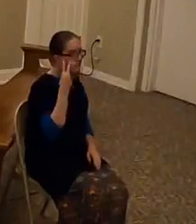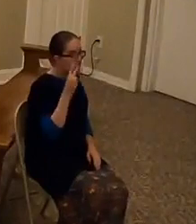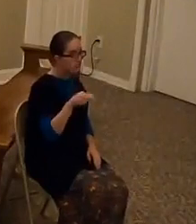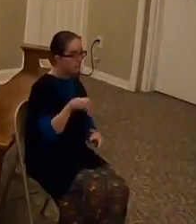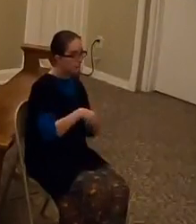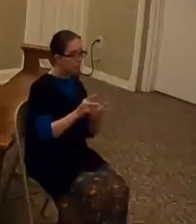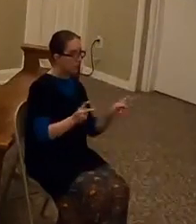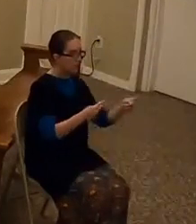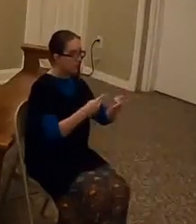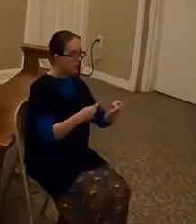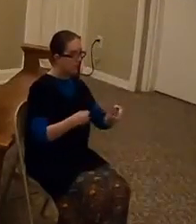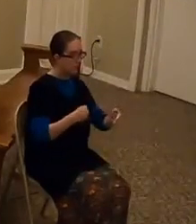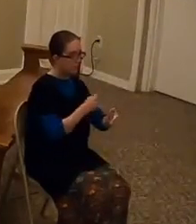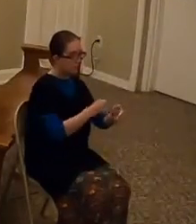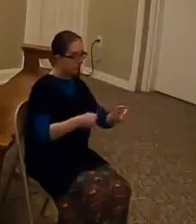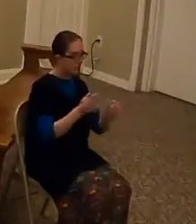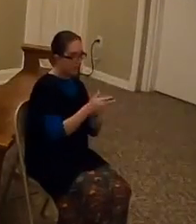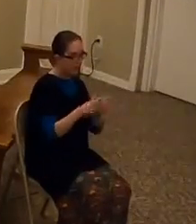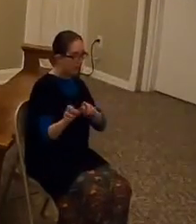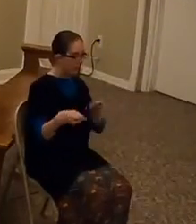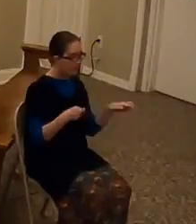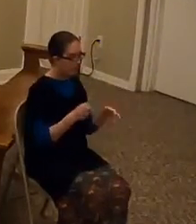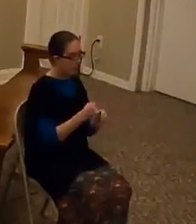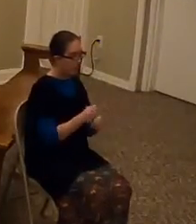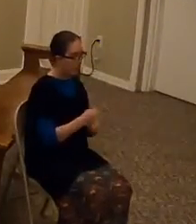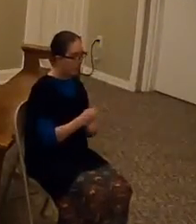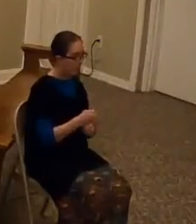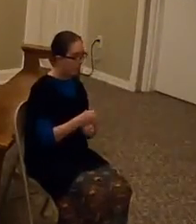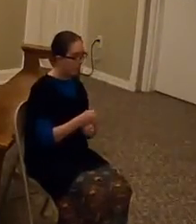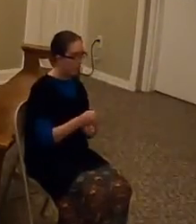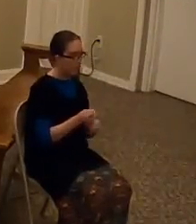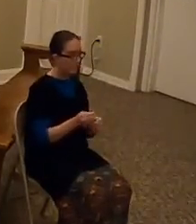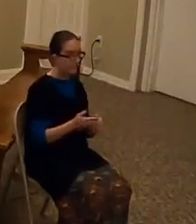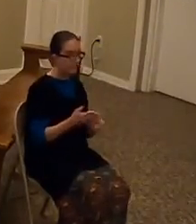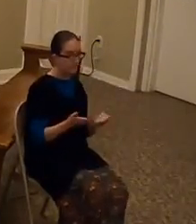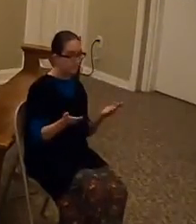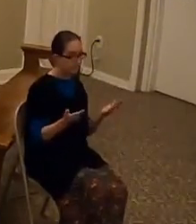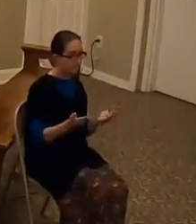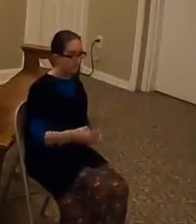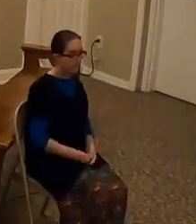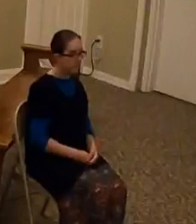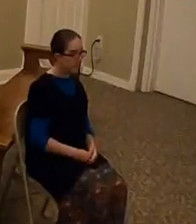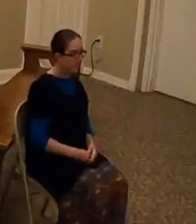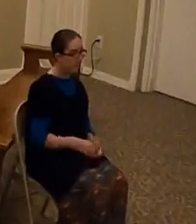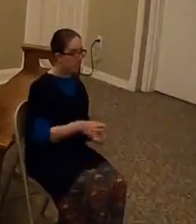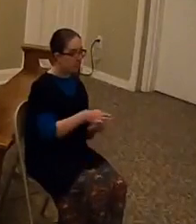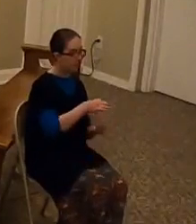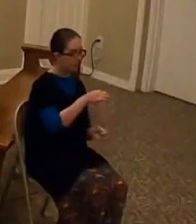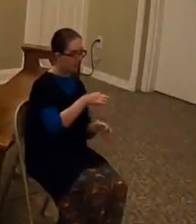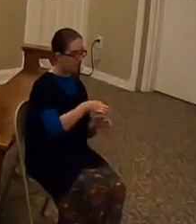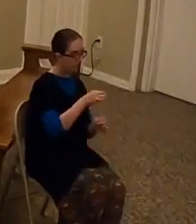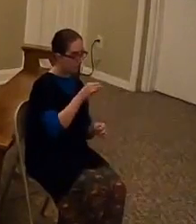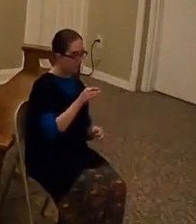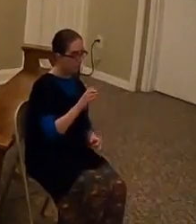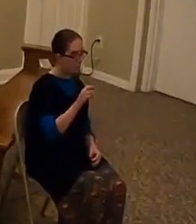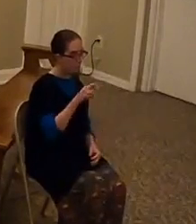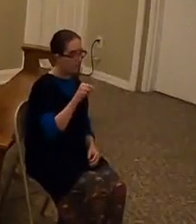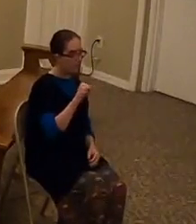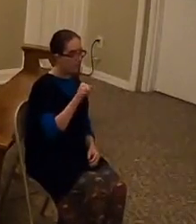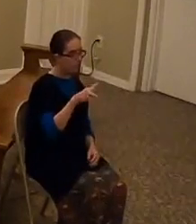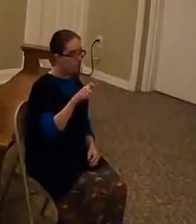was in the kitchen getting everything ready. She's making crumpets and tea or whatever. Most of y'all don't even know what crumpets are.